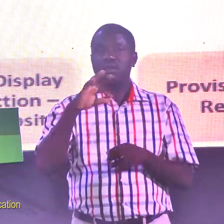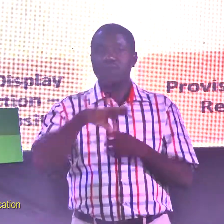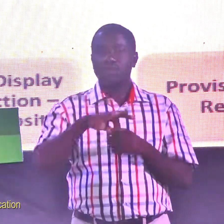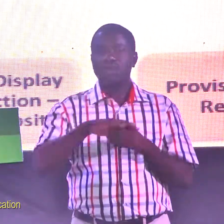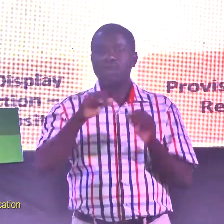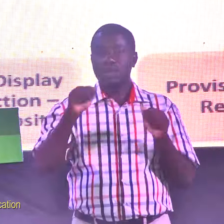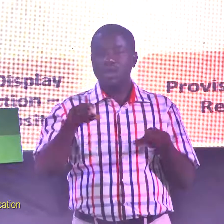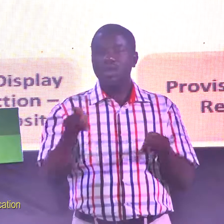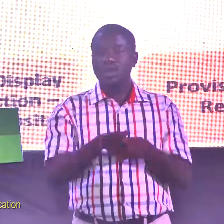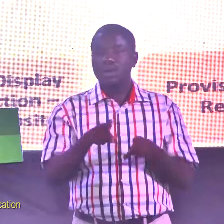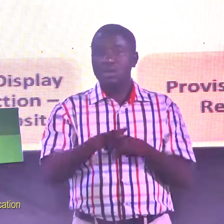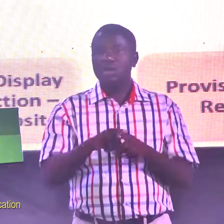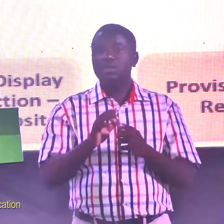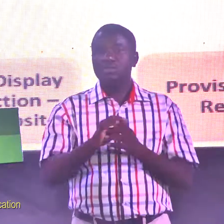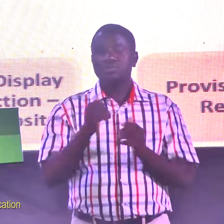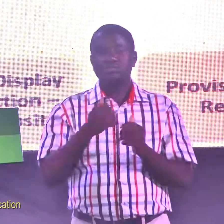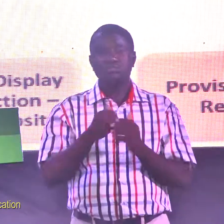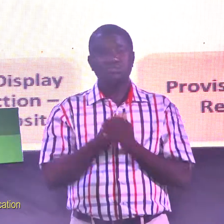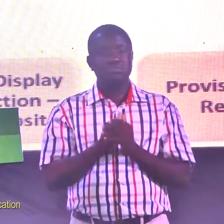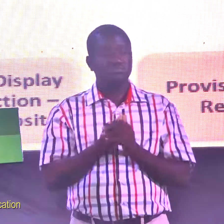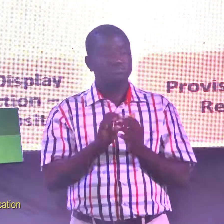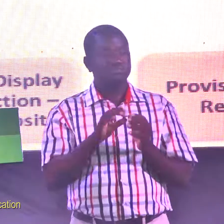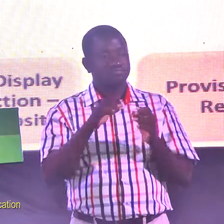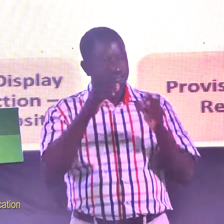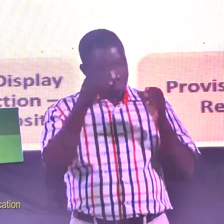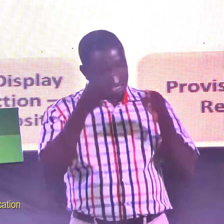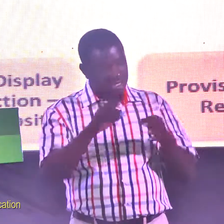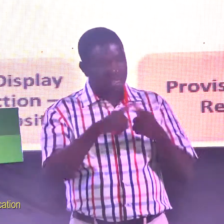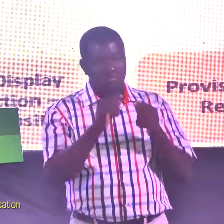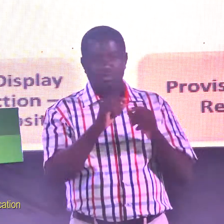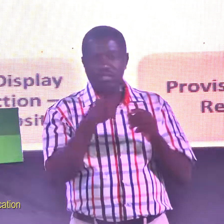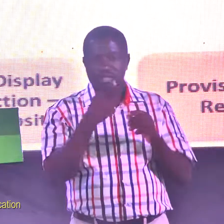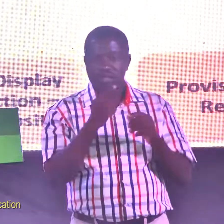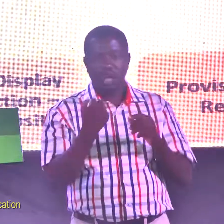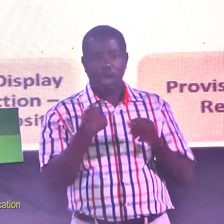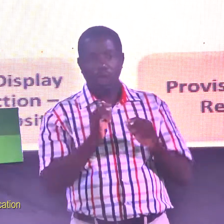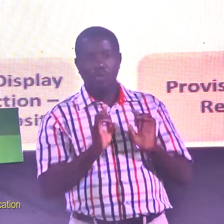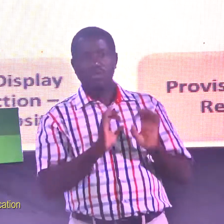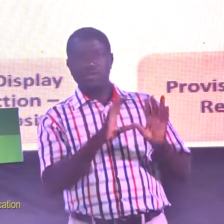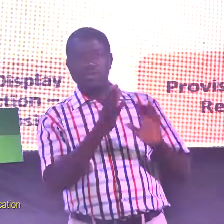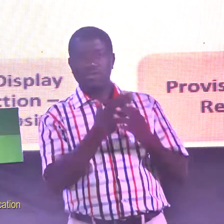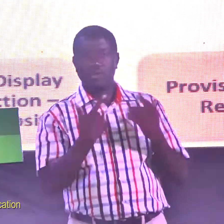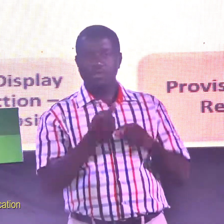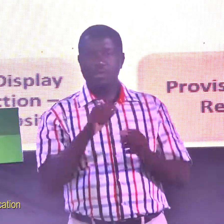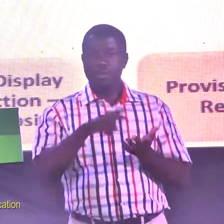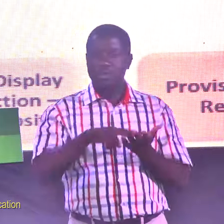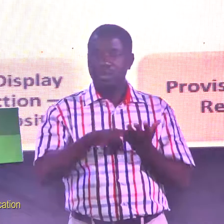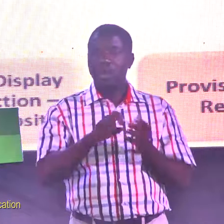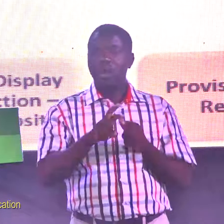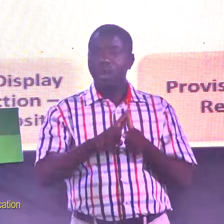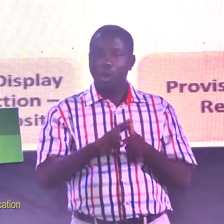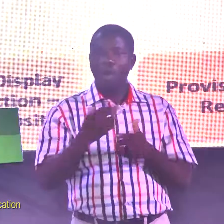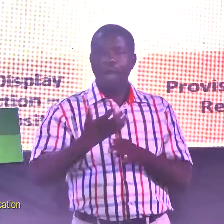object to someone being on the register or make appeals to the commission according to the law.